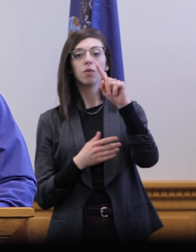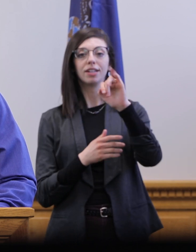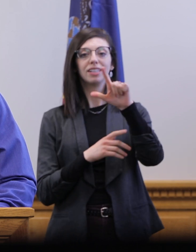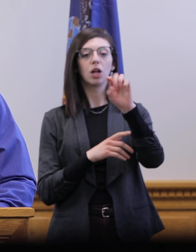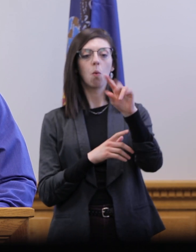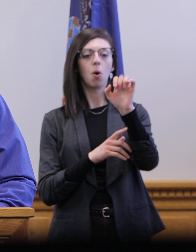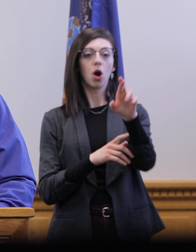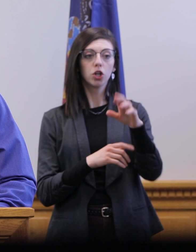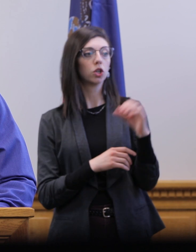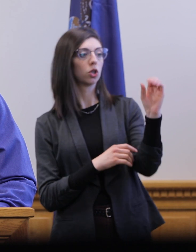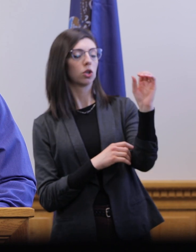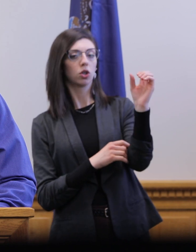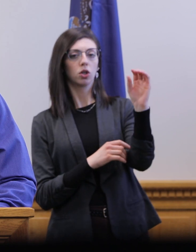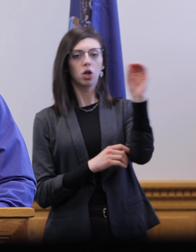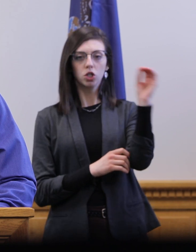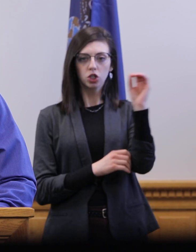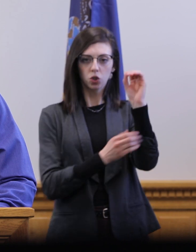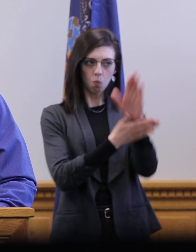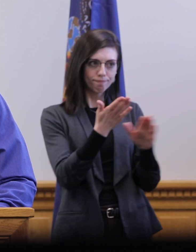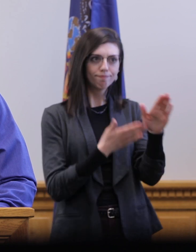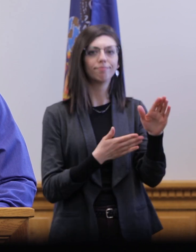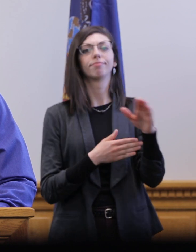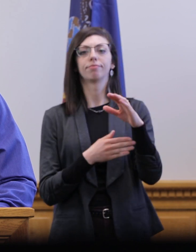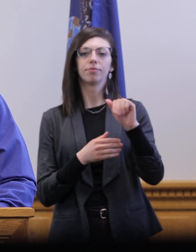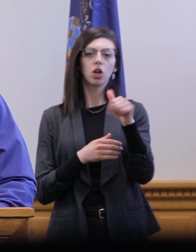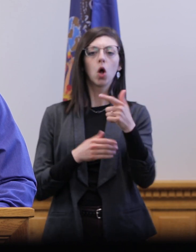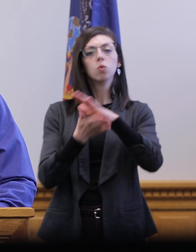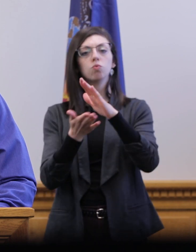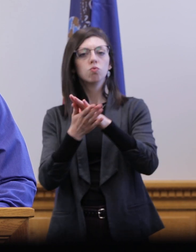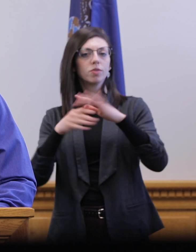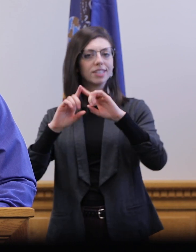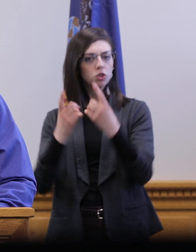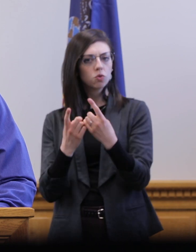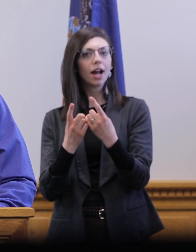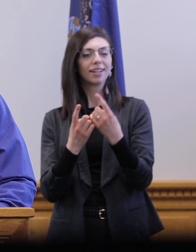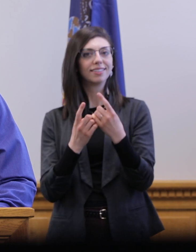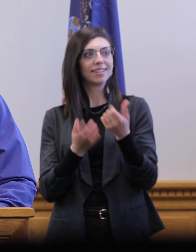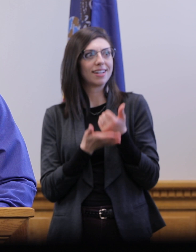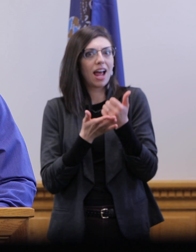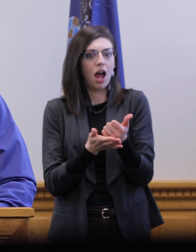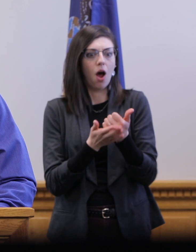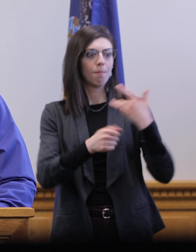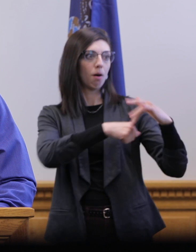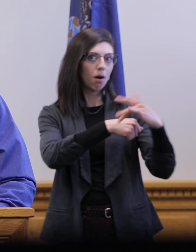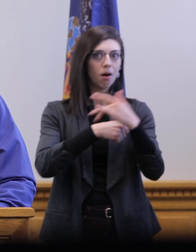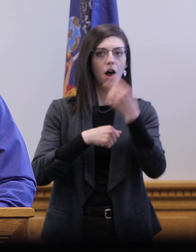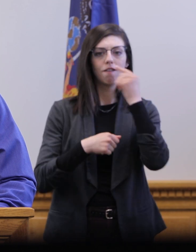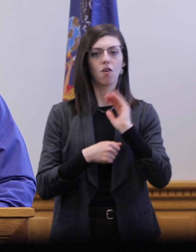Lodge, SUNY Oswego, and the Fulton and Central Square School Districts for helping to make the vaccine accessible to Oswego County